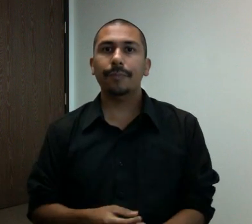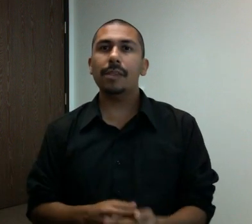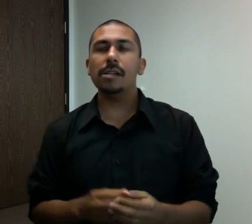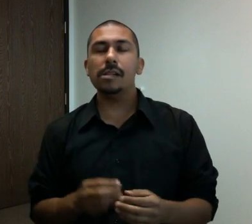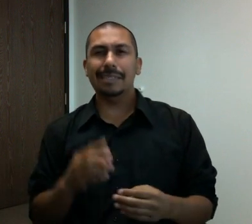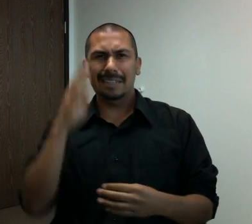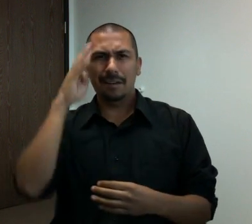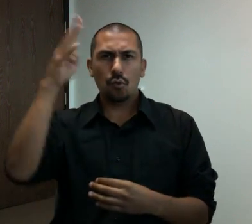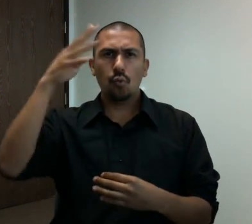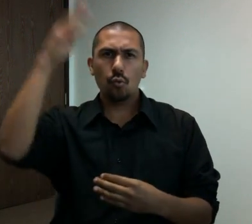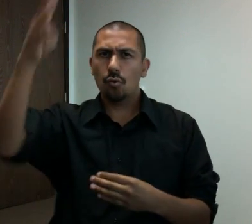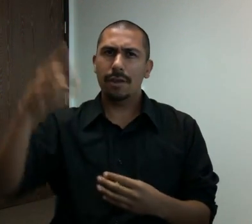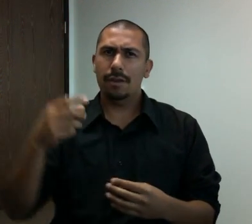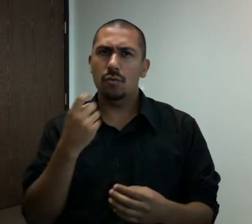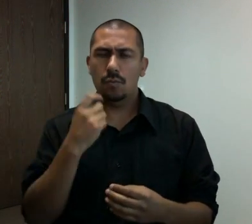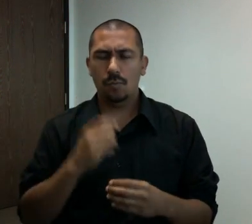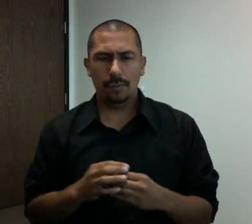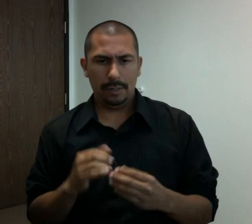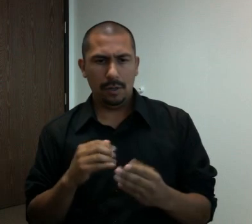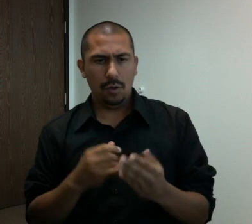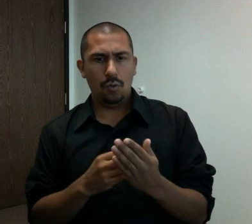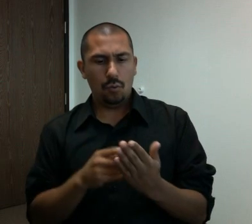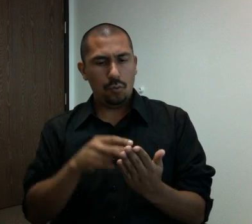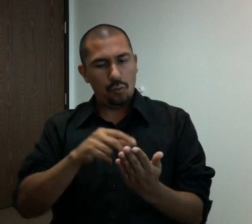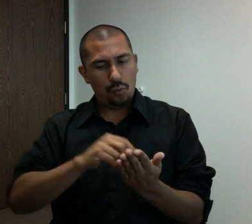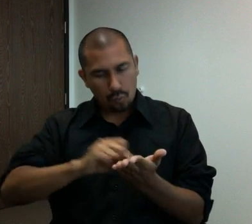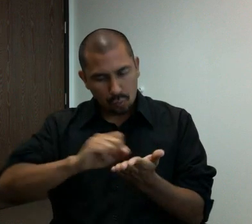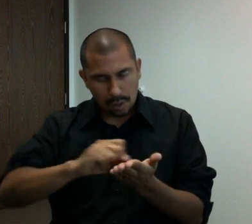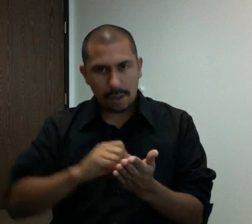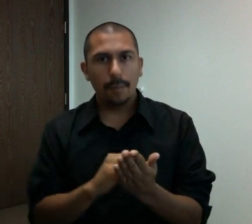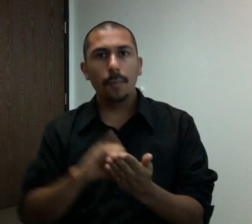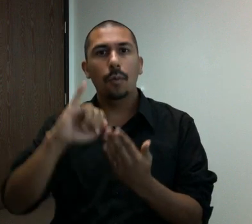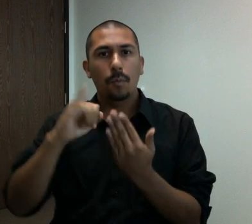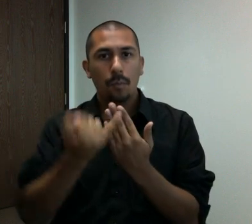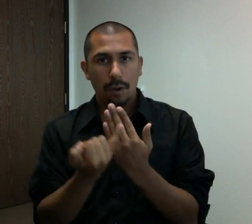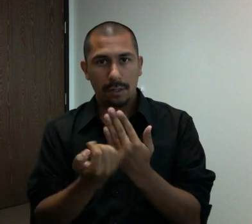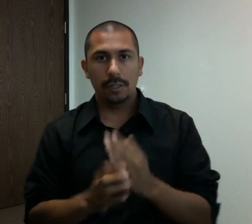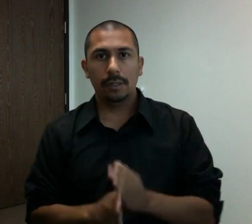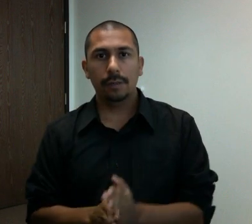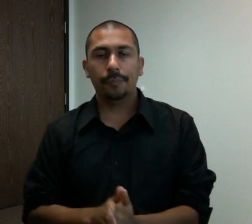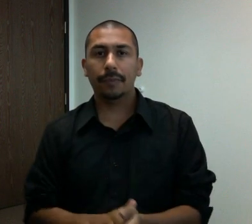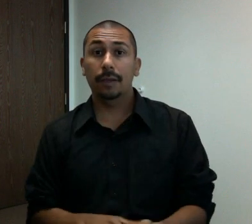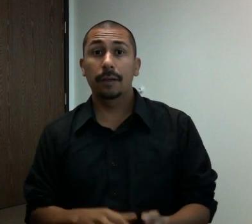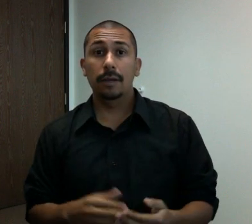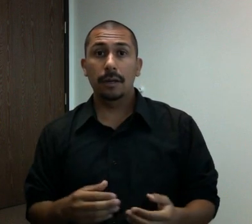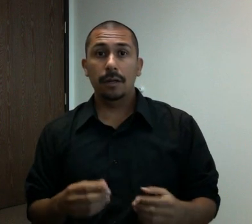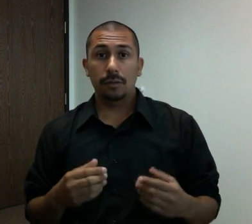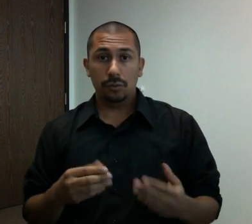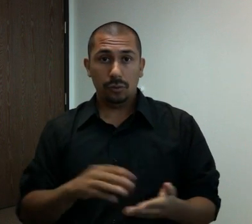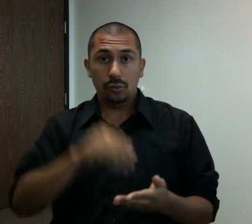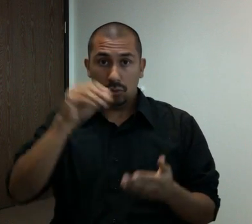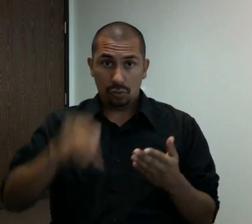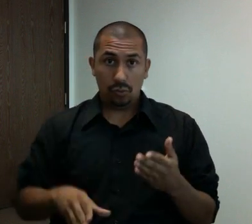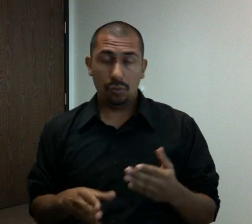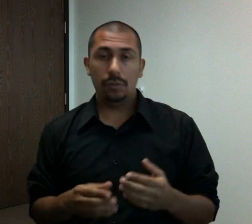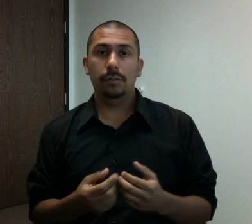research projects is to have students read something from our textbook, our regular reading skills textbook, and then to